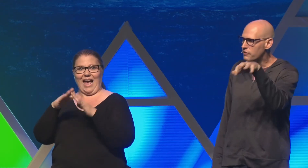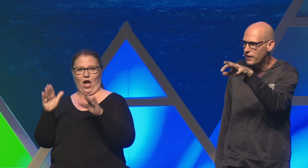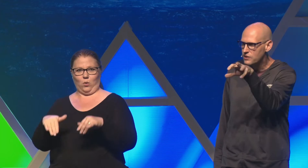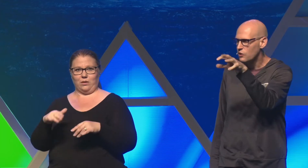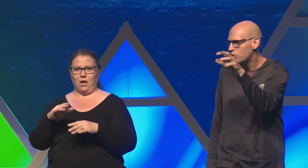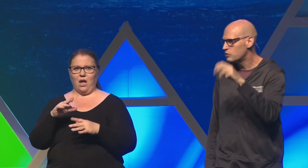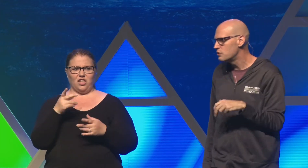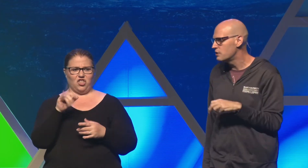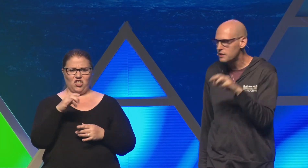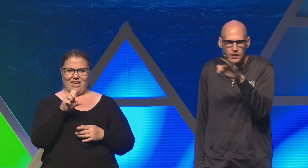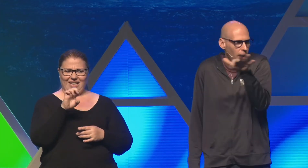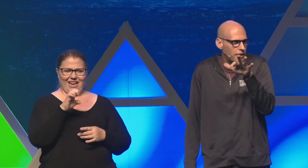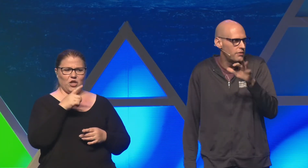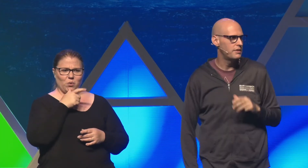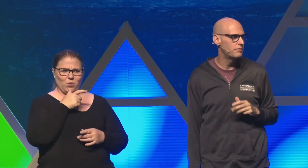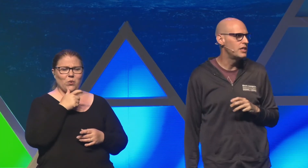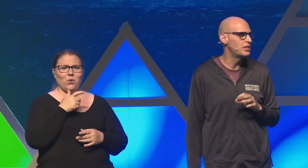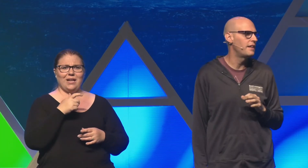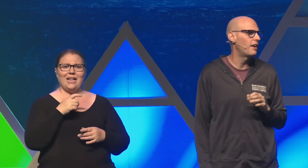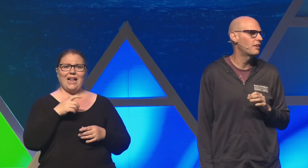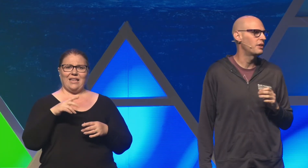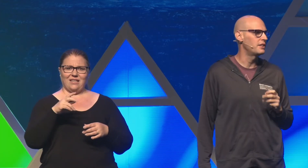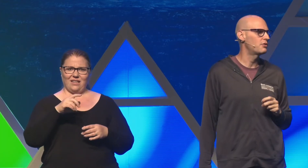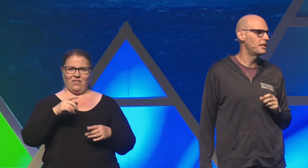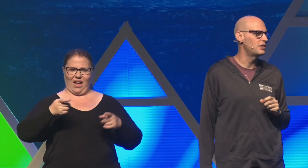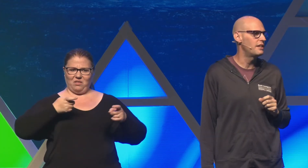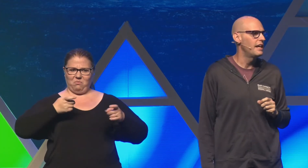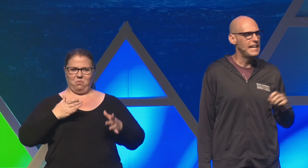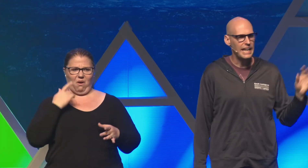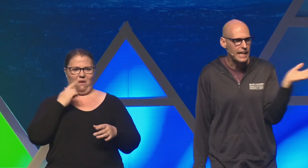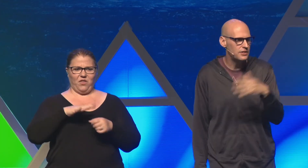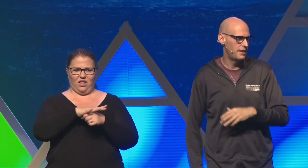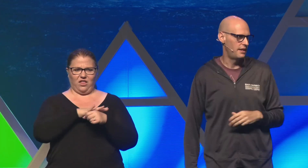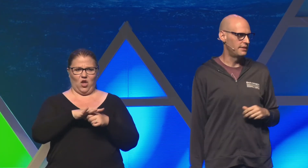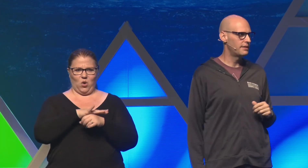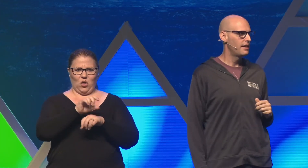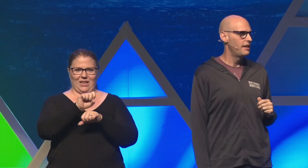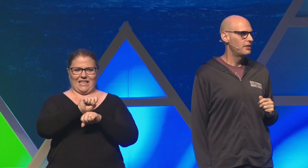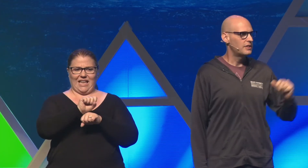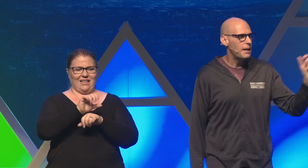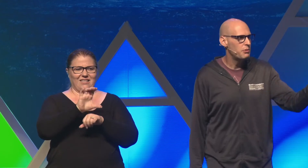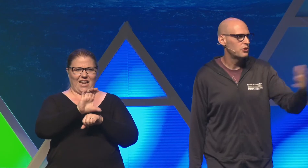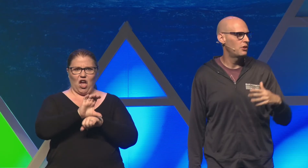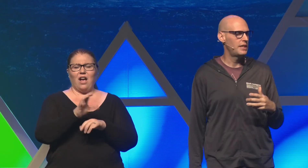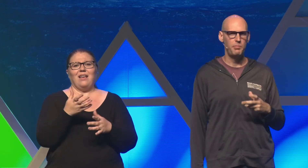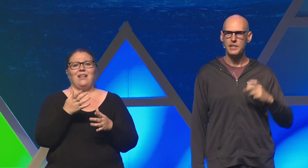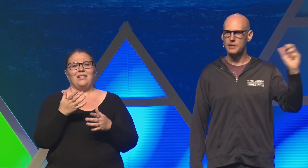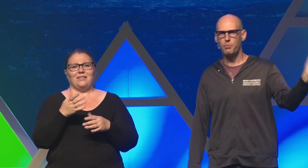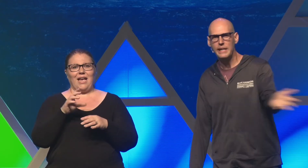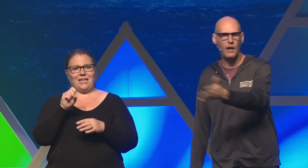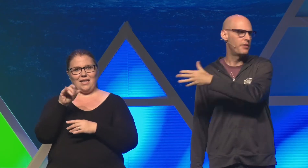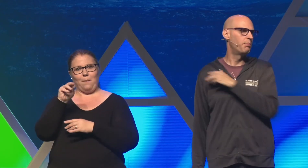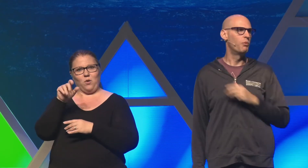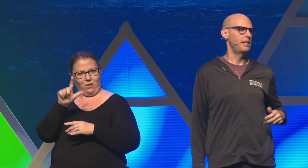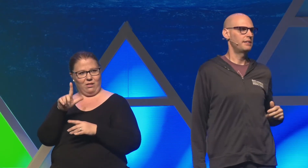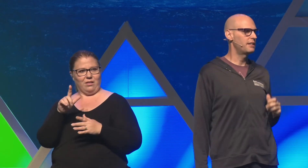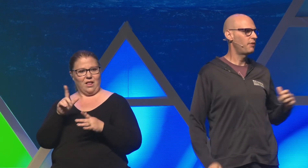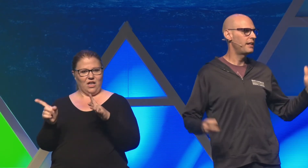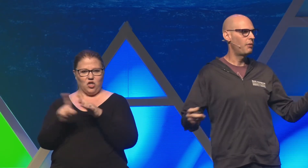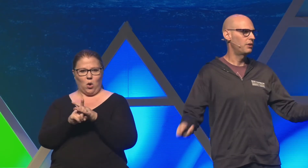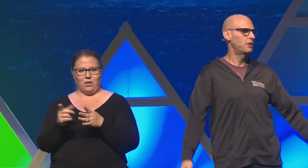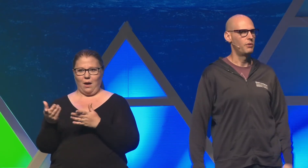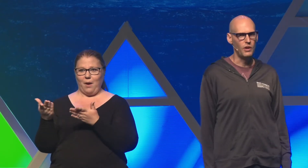head of the local Jewish synagogue region there, according to tradition. He had 8 sons. So Samuel shows up, and he says, bring out the boys.